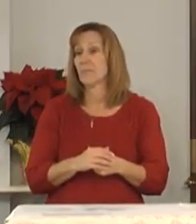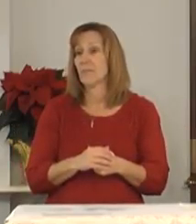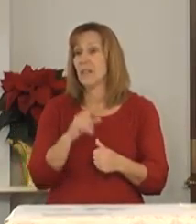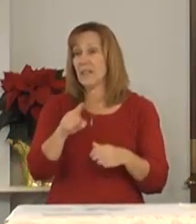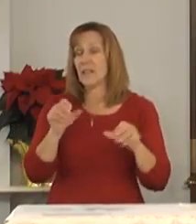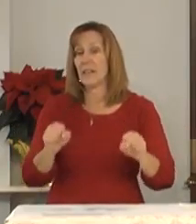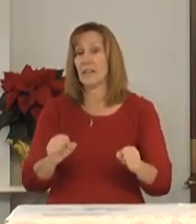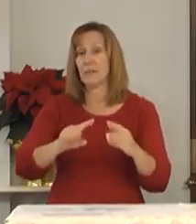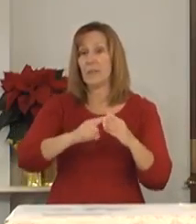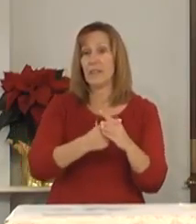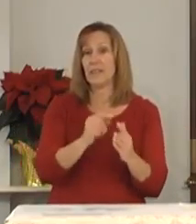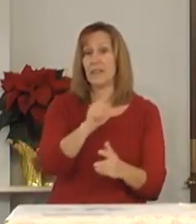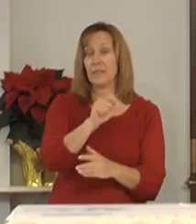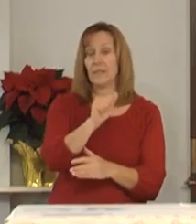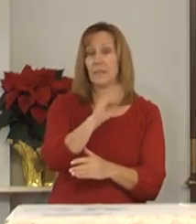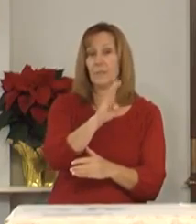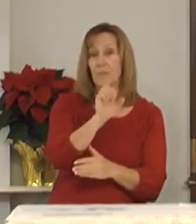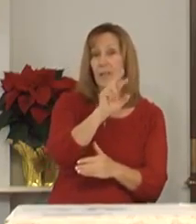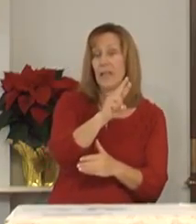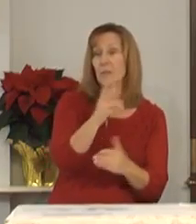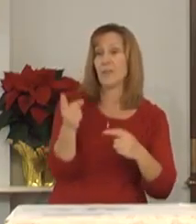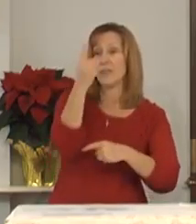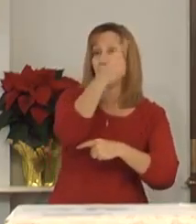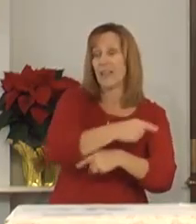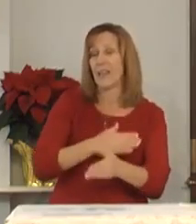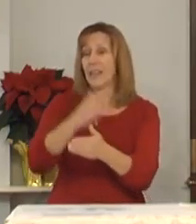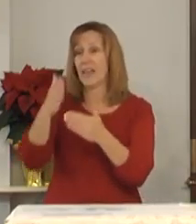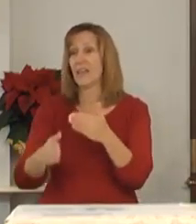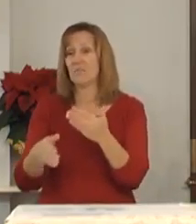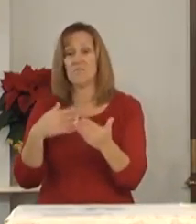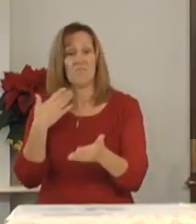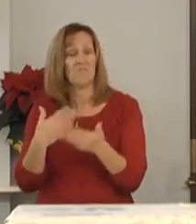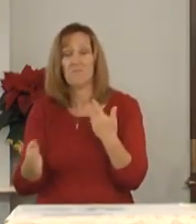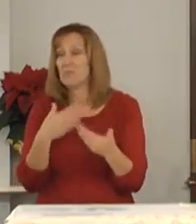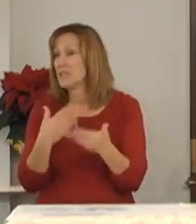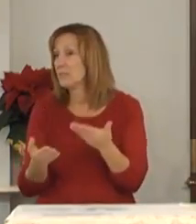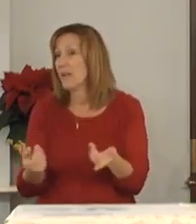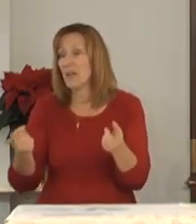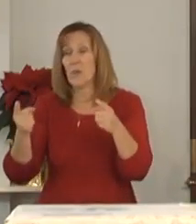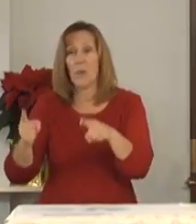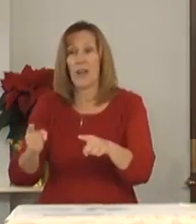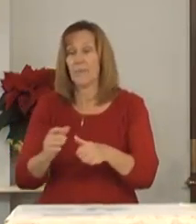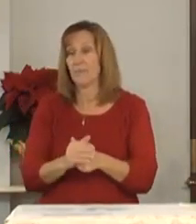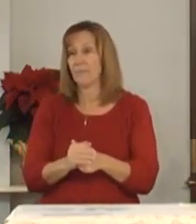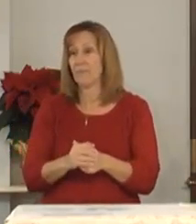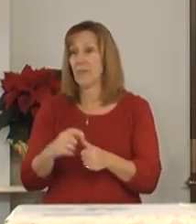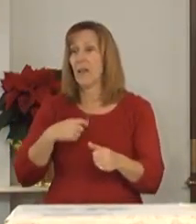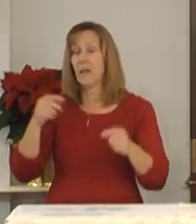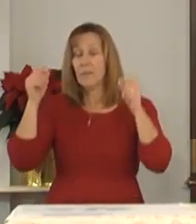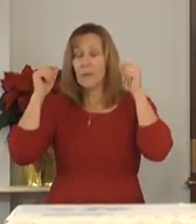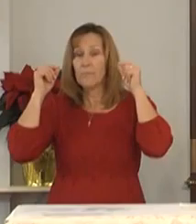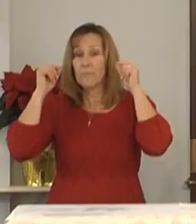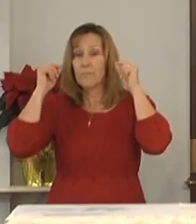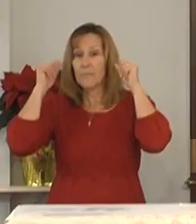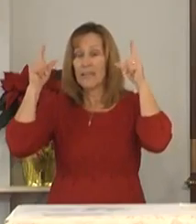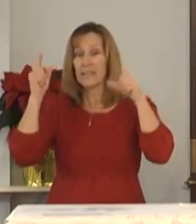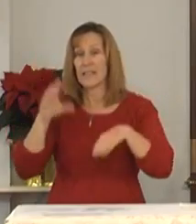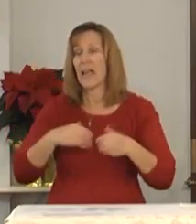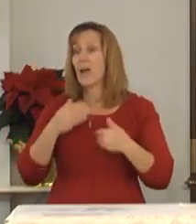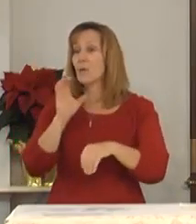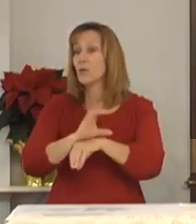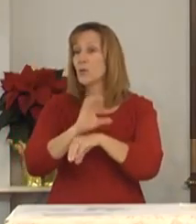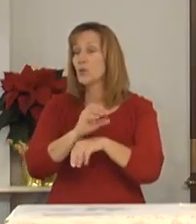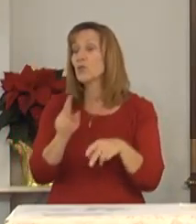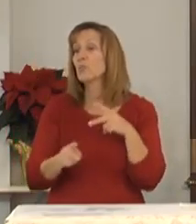They can begin at Labor Day and end whenever. And I'm amazed at how church